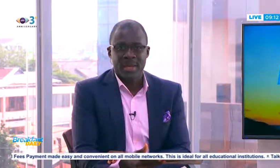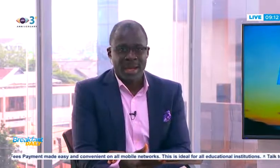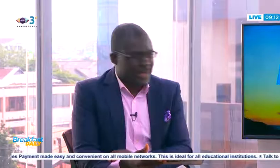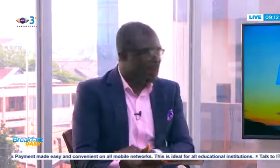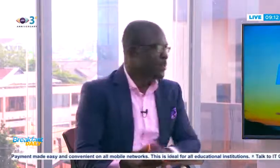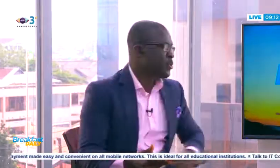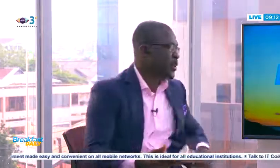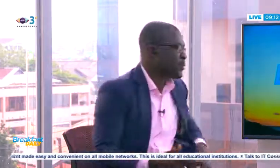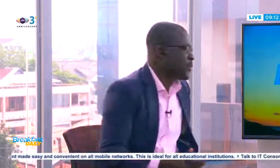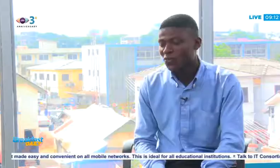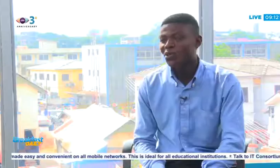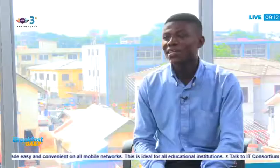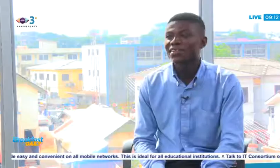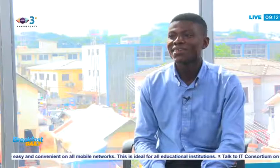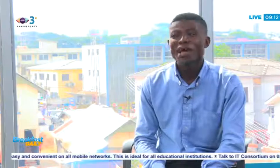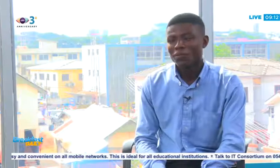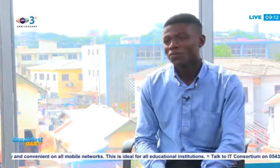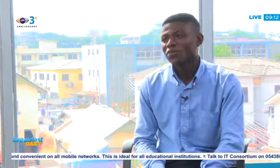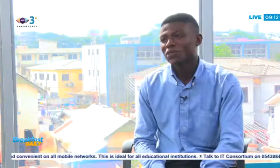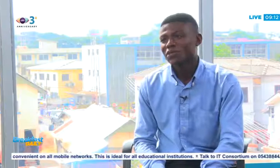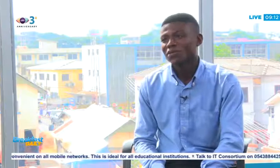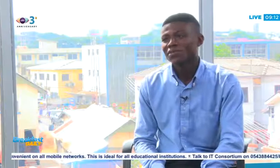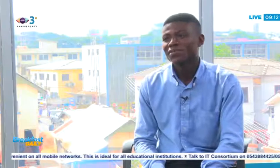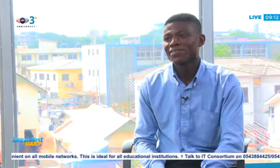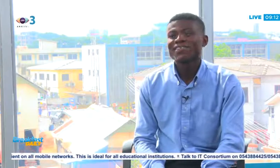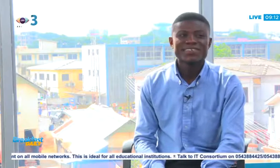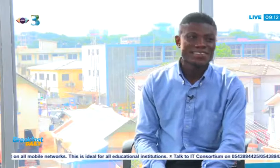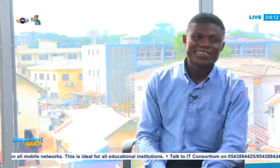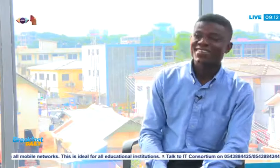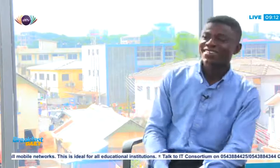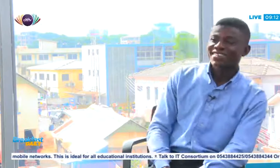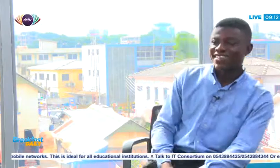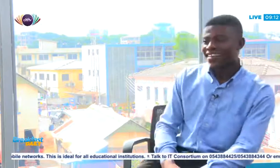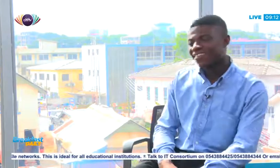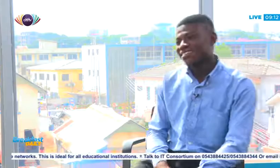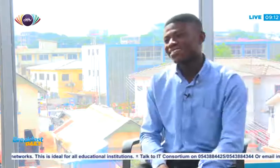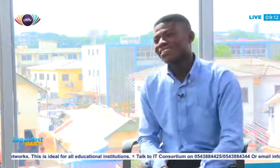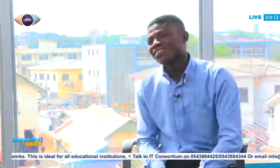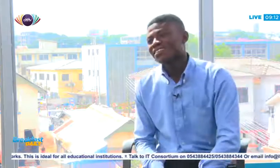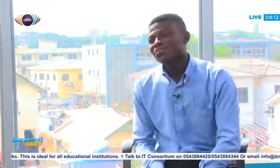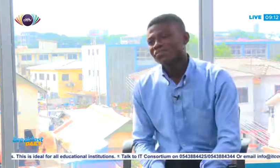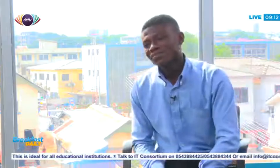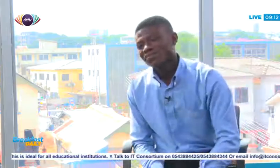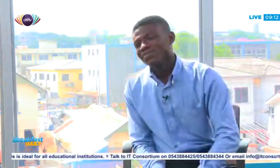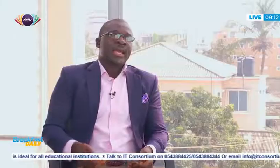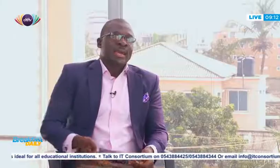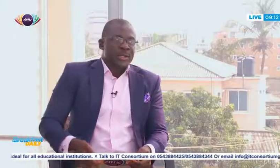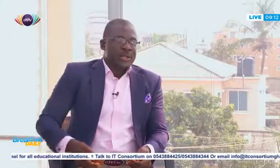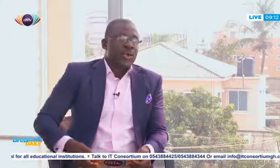Atta Nyamekye, good morning. Good morning. How are you? I'm doing well. Fantastic. It's good to have you with us. Yeah. Now,